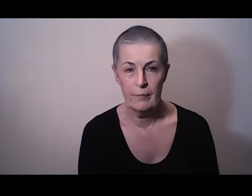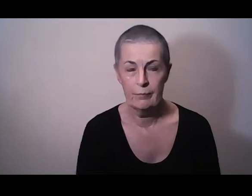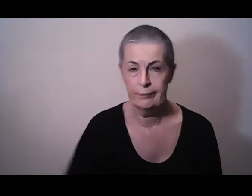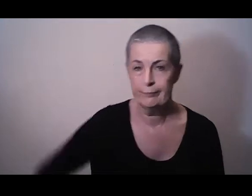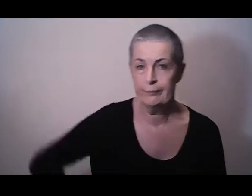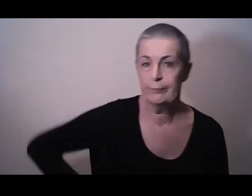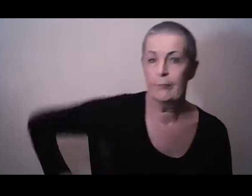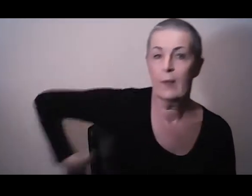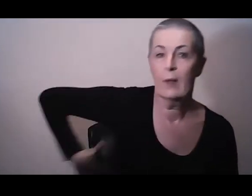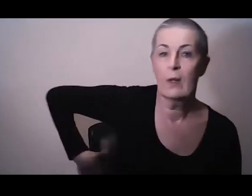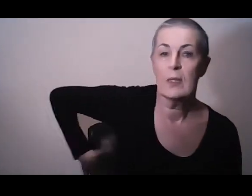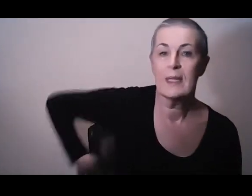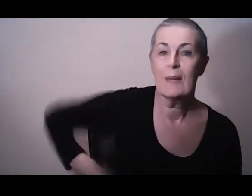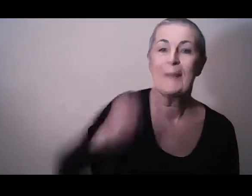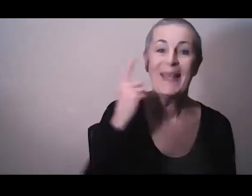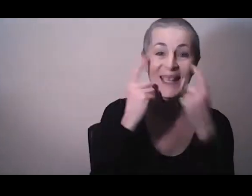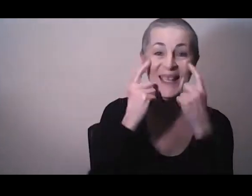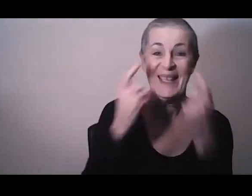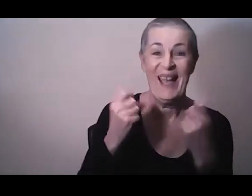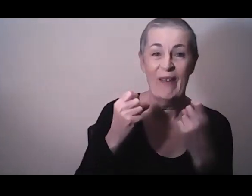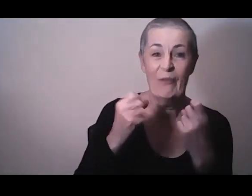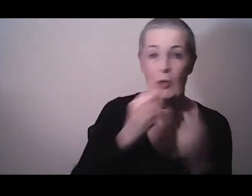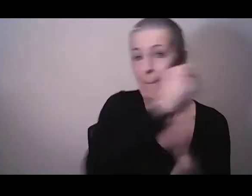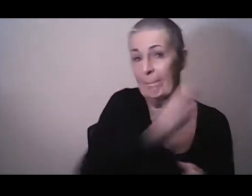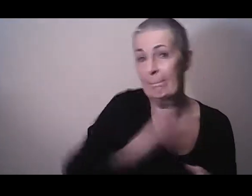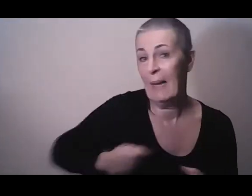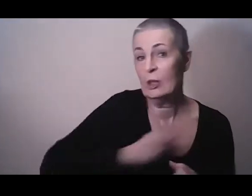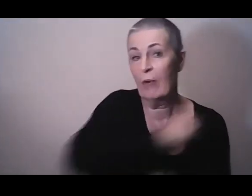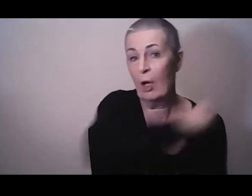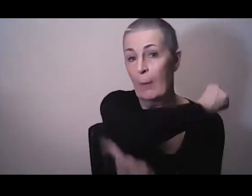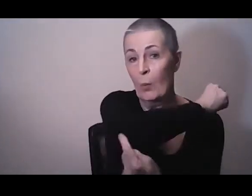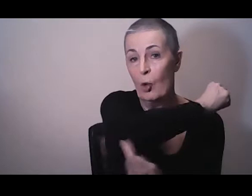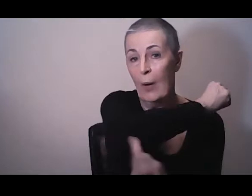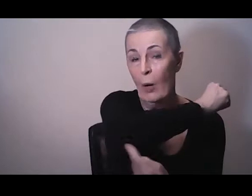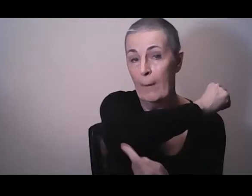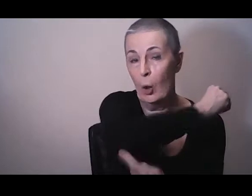bash your elbow into the seat.